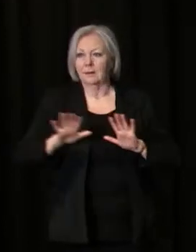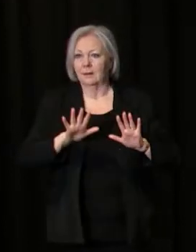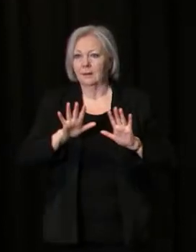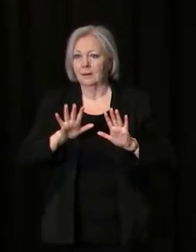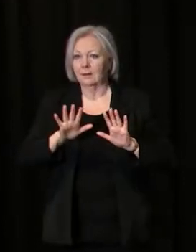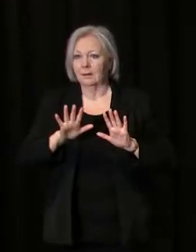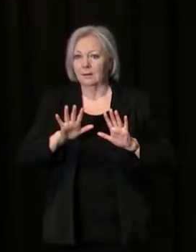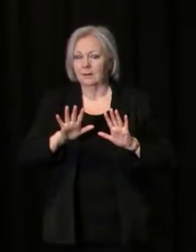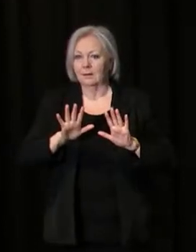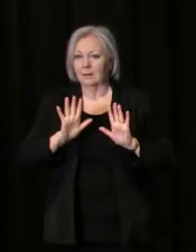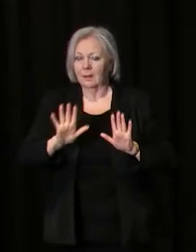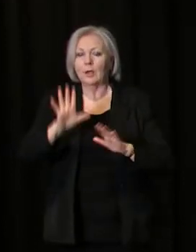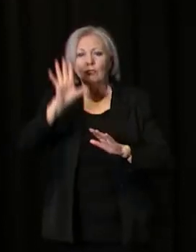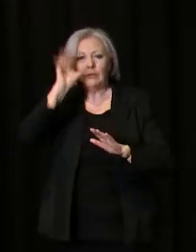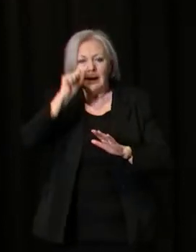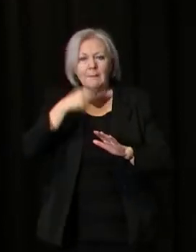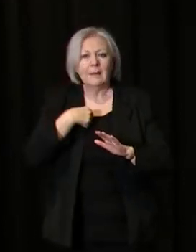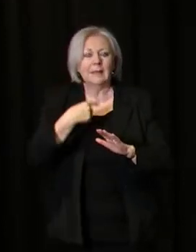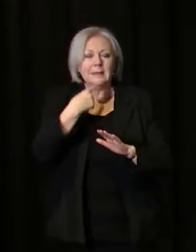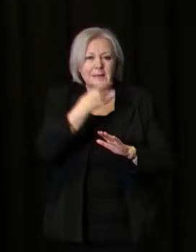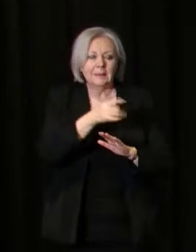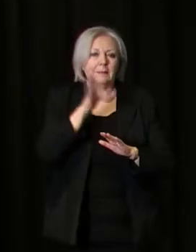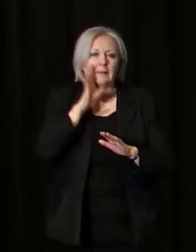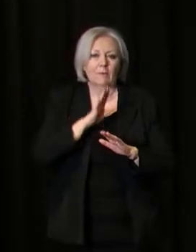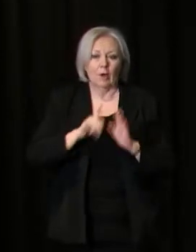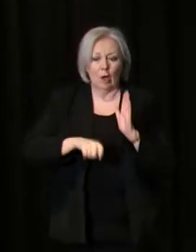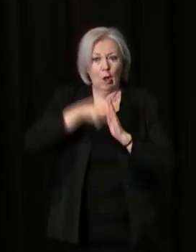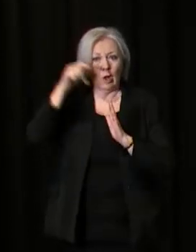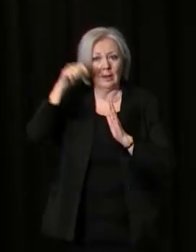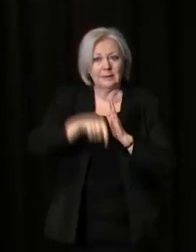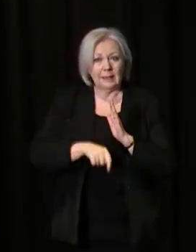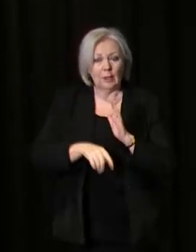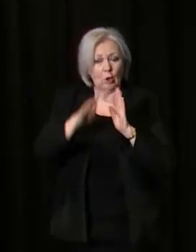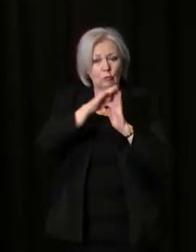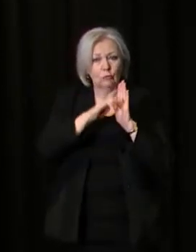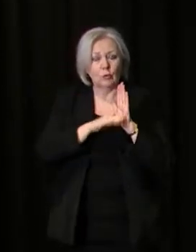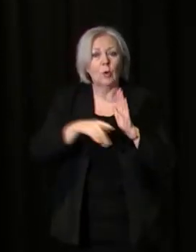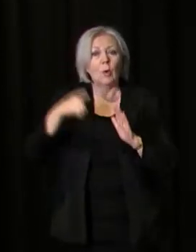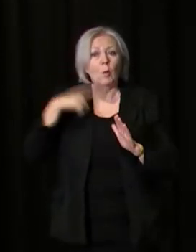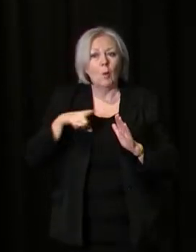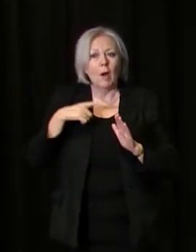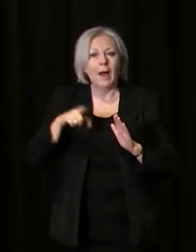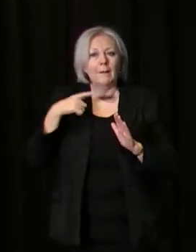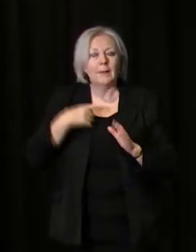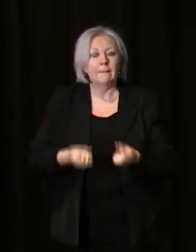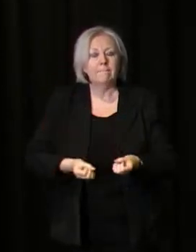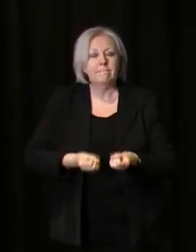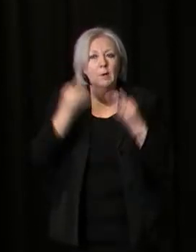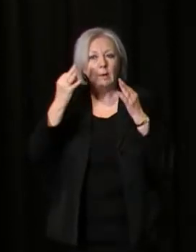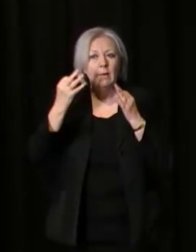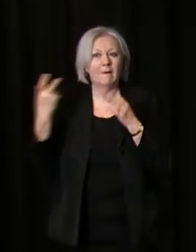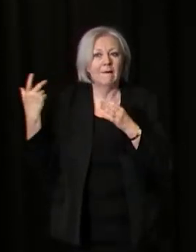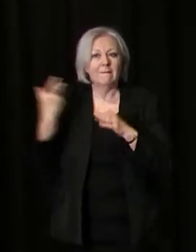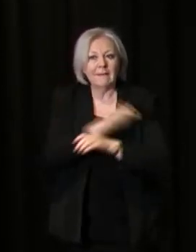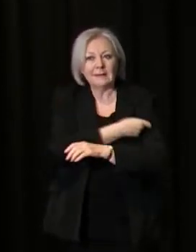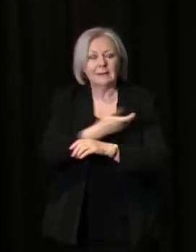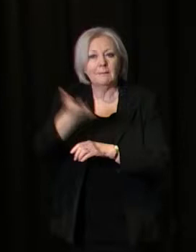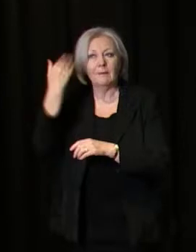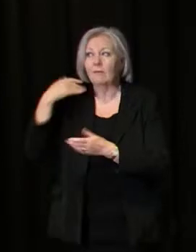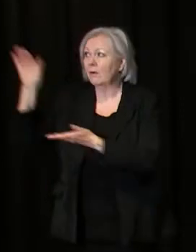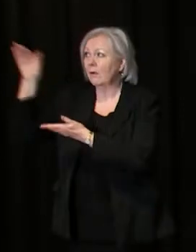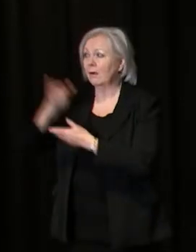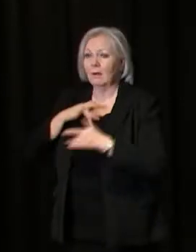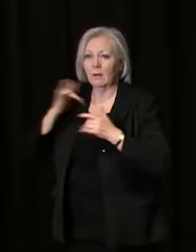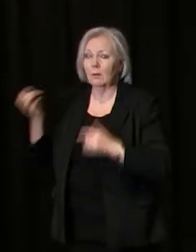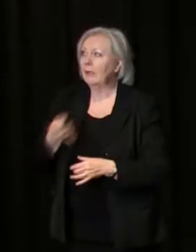few times, we only had lockdowns and these rules because we didn't have a vaccine. Now we have the vaccine